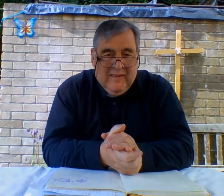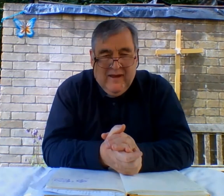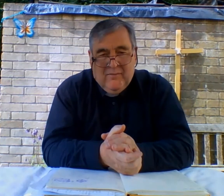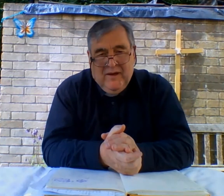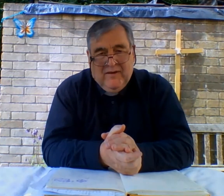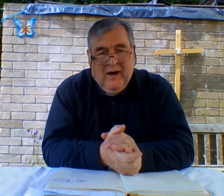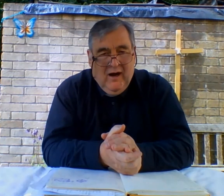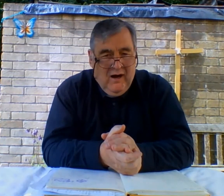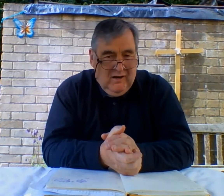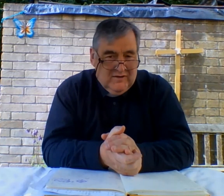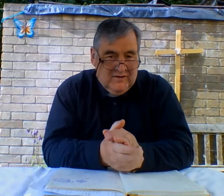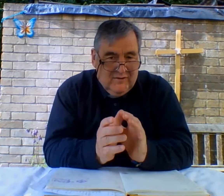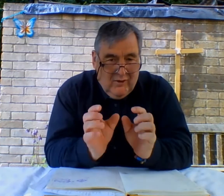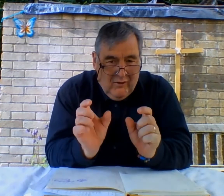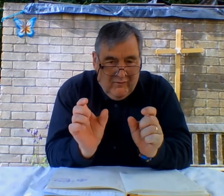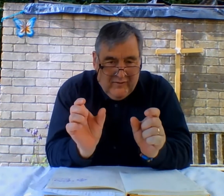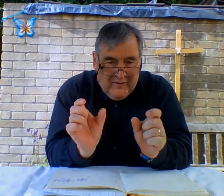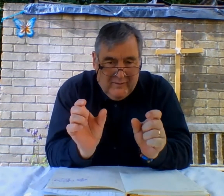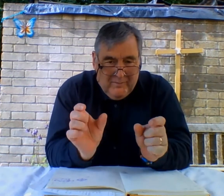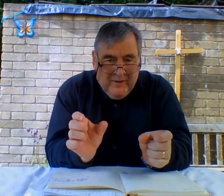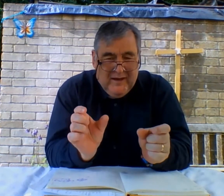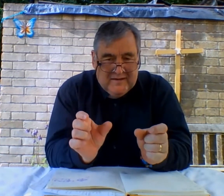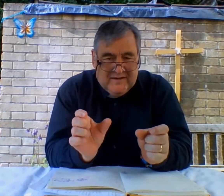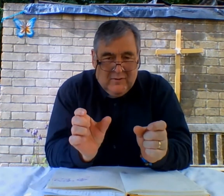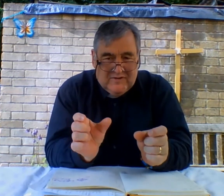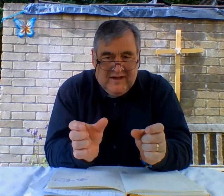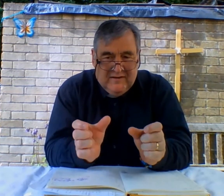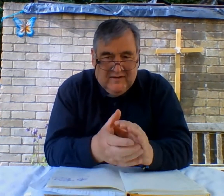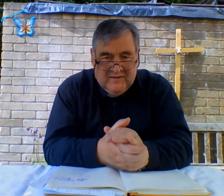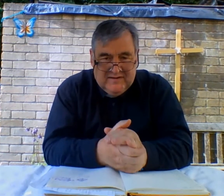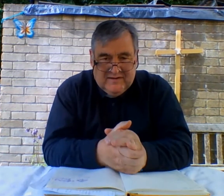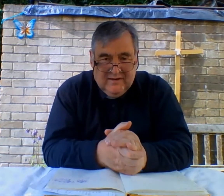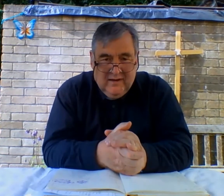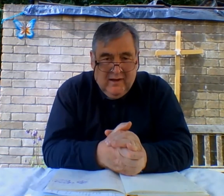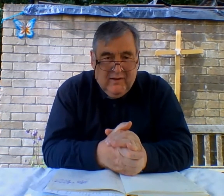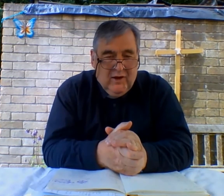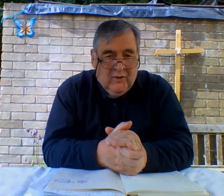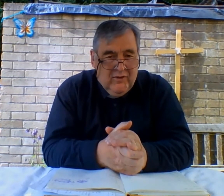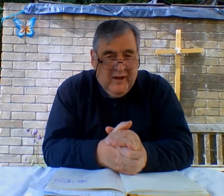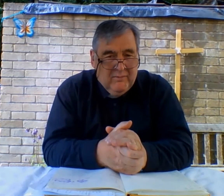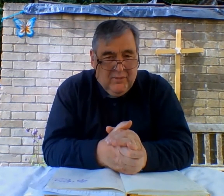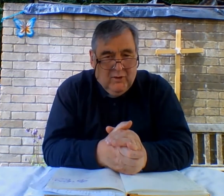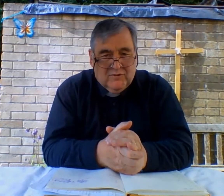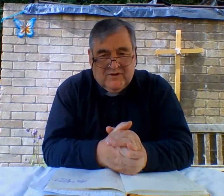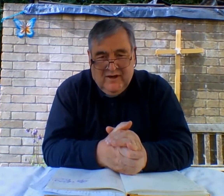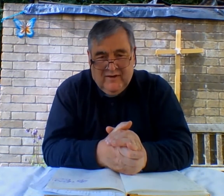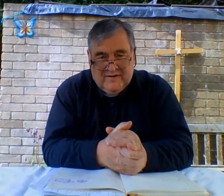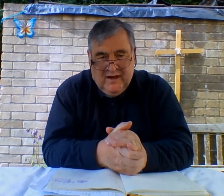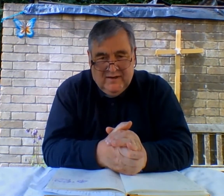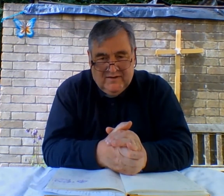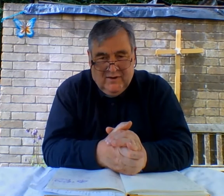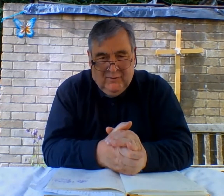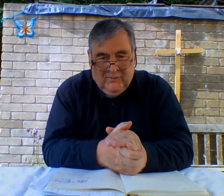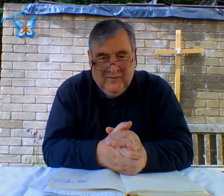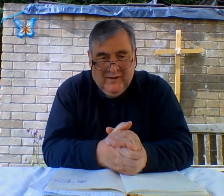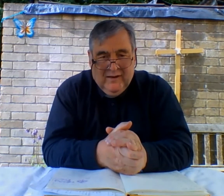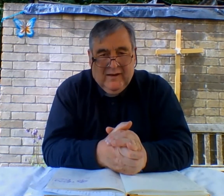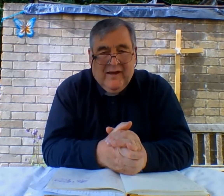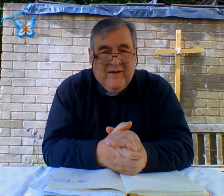can be the heart of a BSL sentence that you can then bolt other signs on. Get them